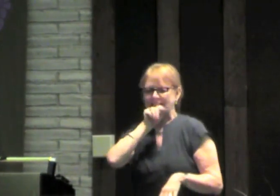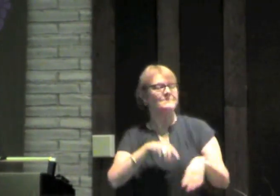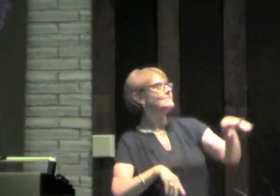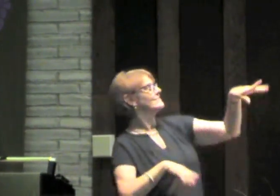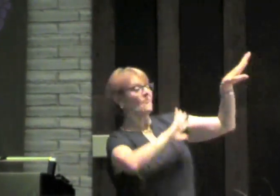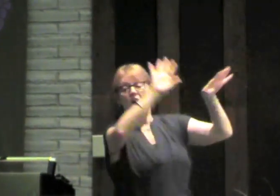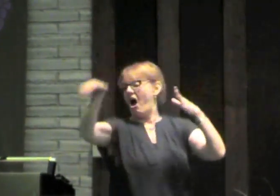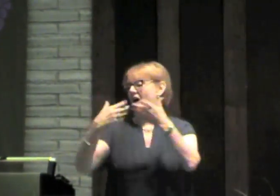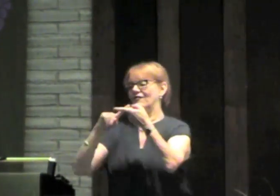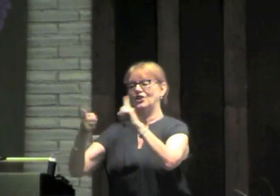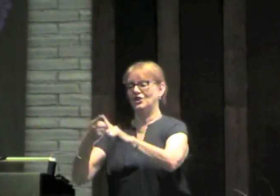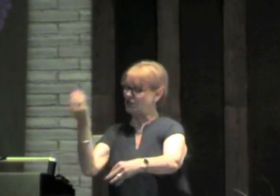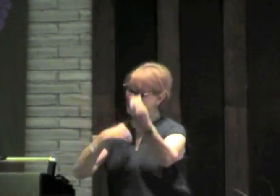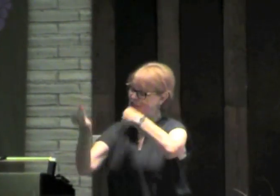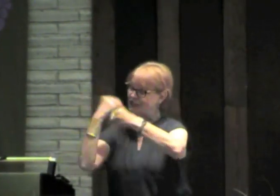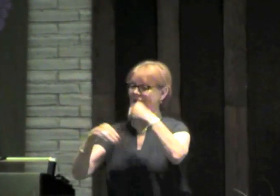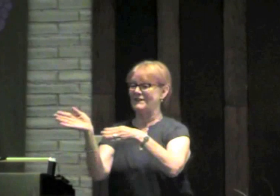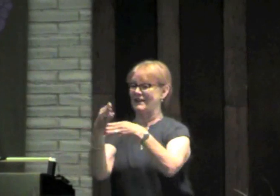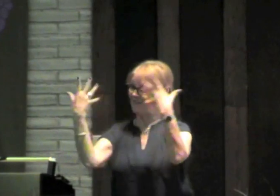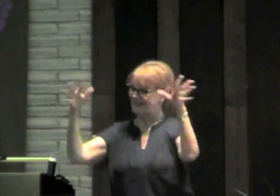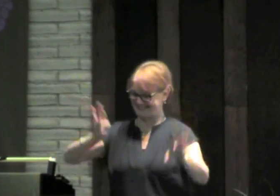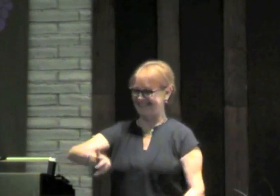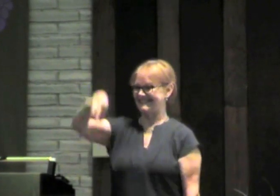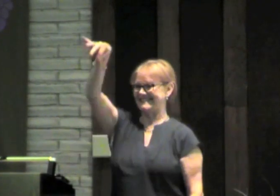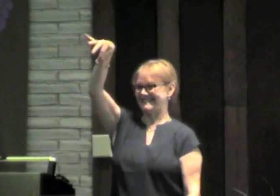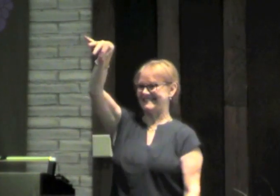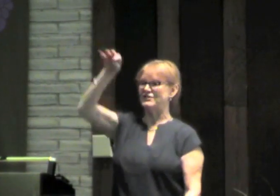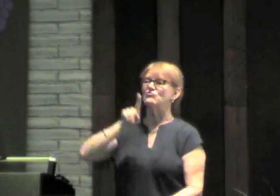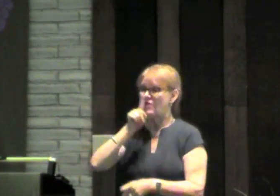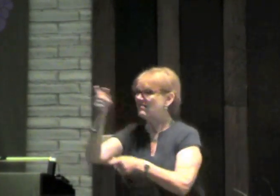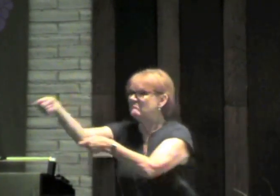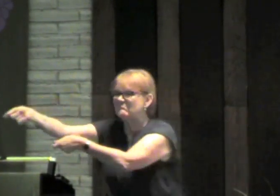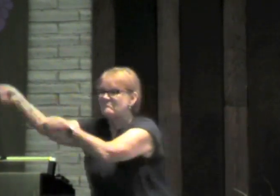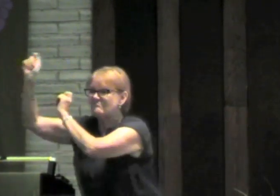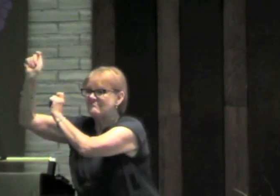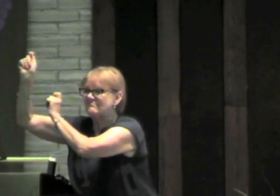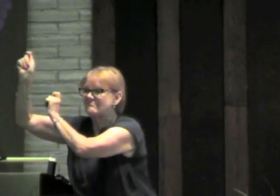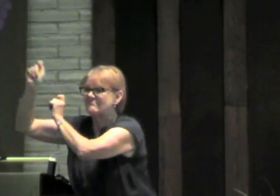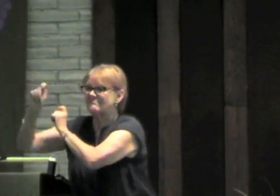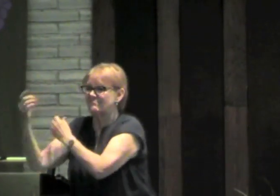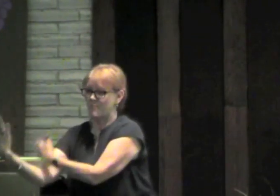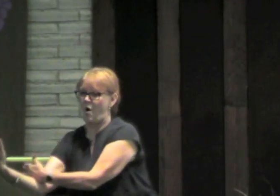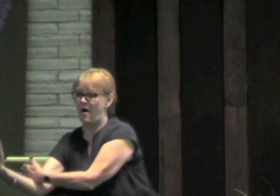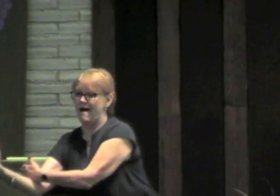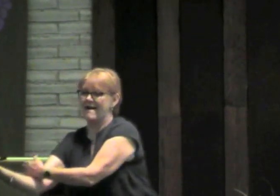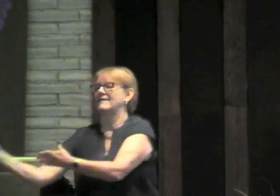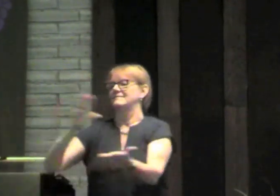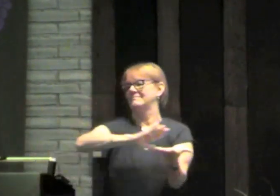So I had chicken. But all of my friends ate the fish, and when they were done, they lifted up the bones, and sure enough, they had been